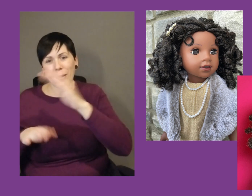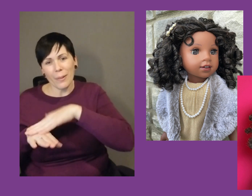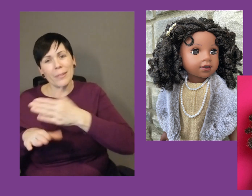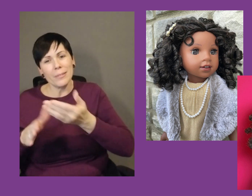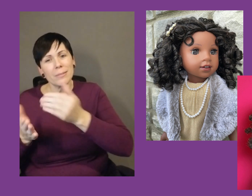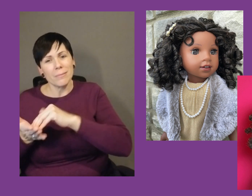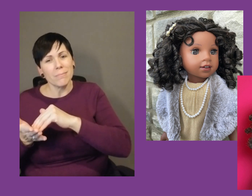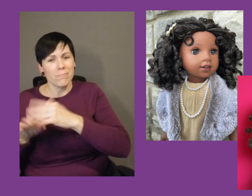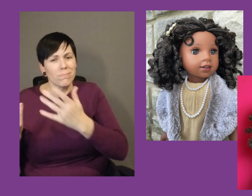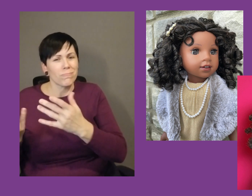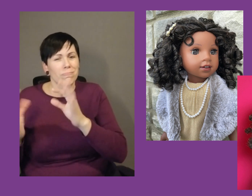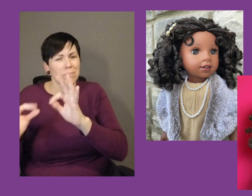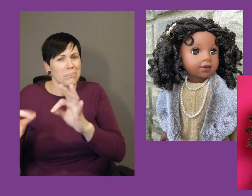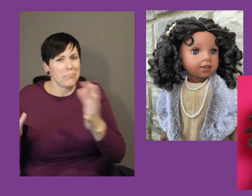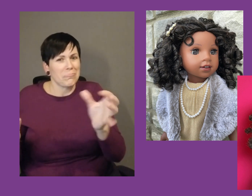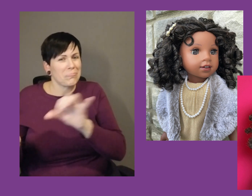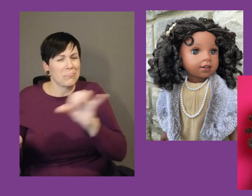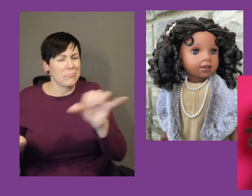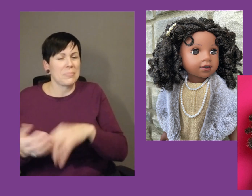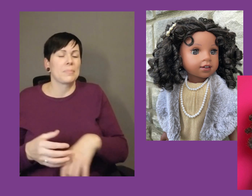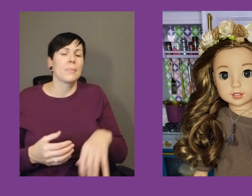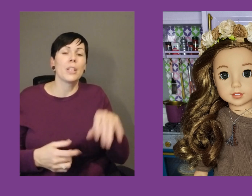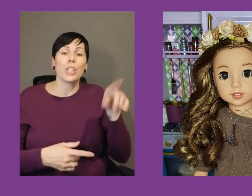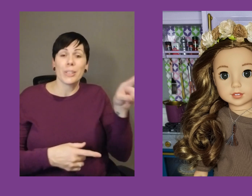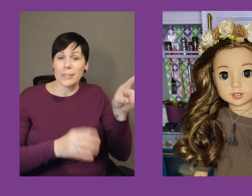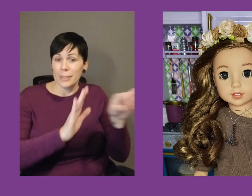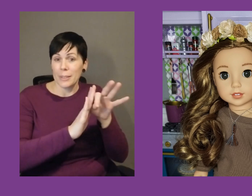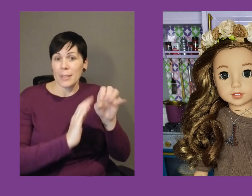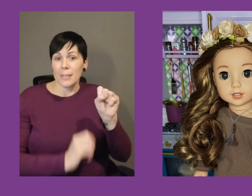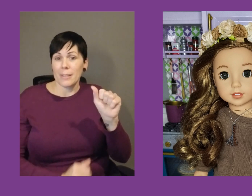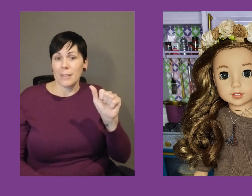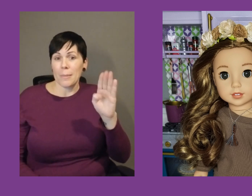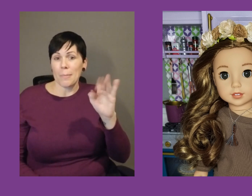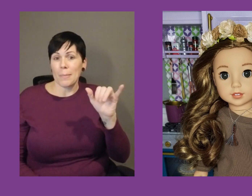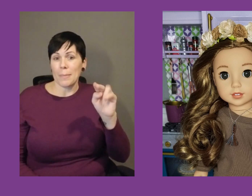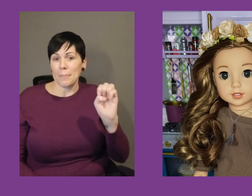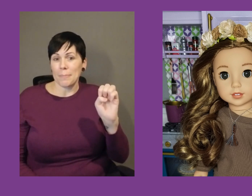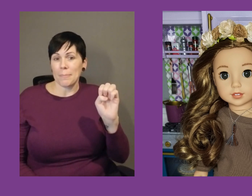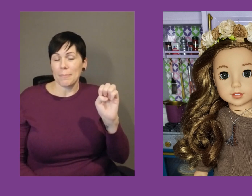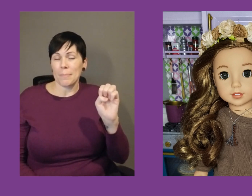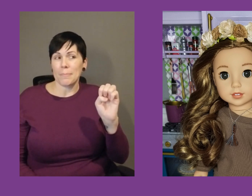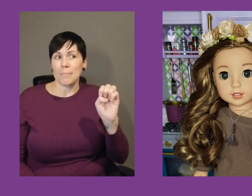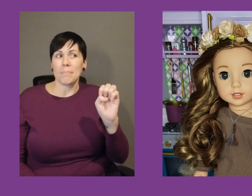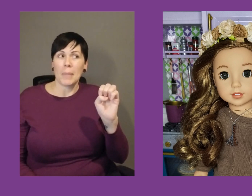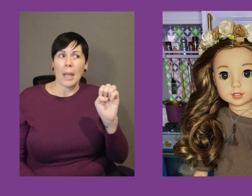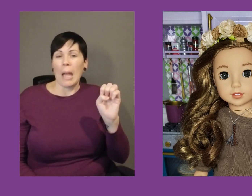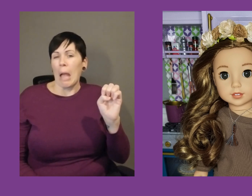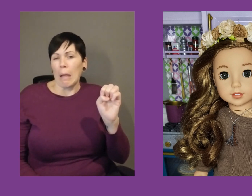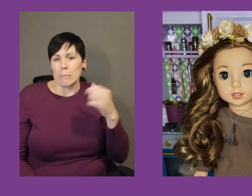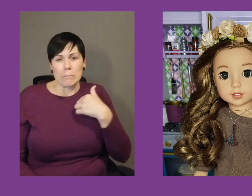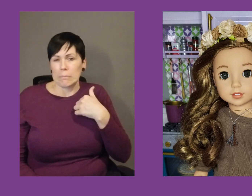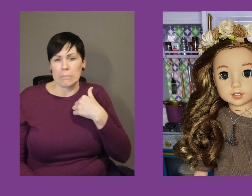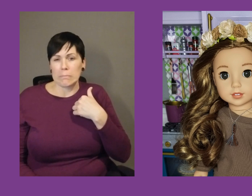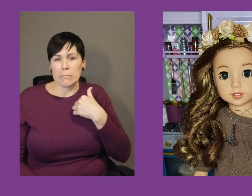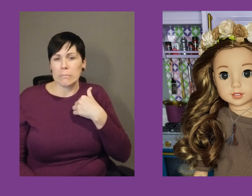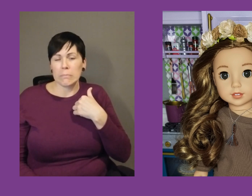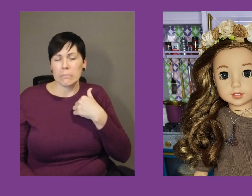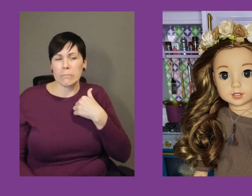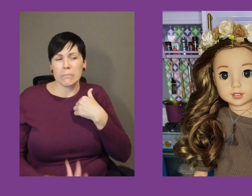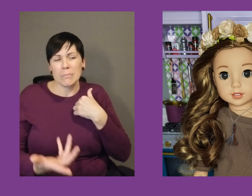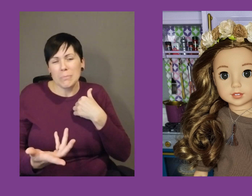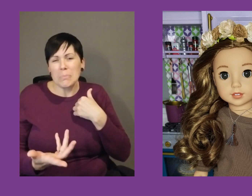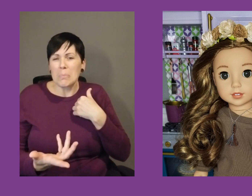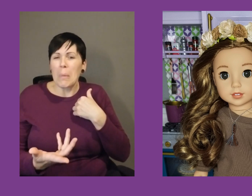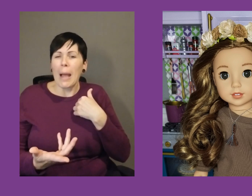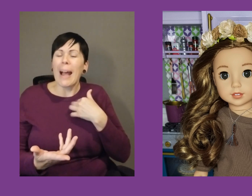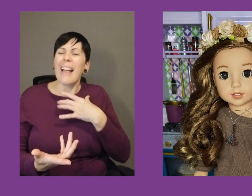on that one. She picked Sabine, and that's our 118, and I would not have. She's grown on me a little bit, but I